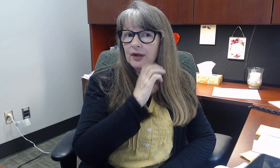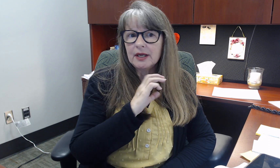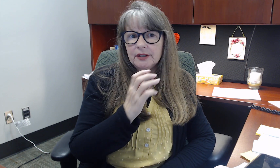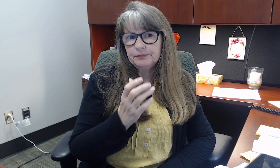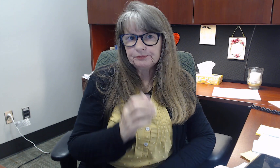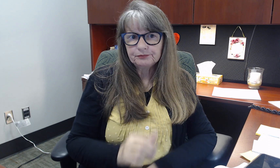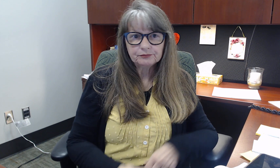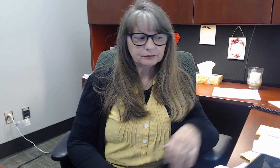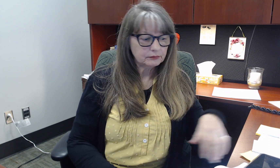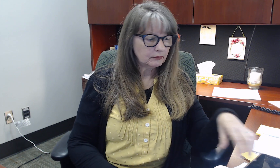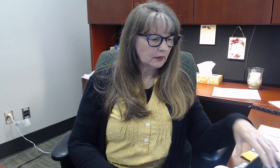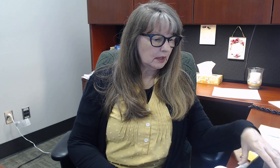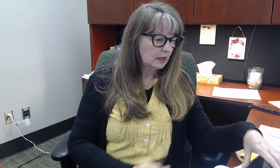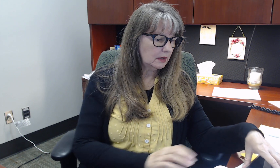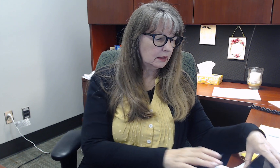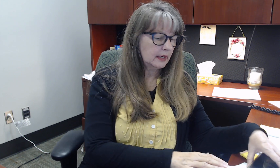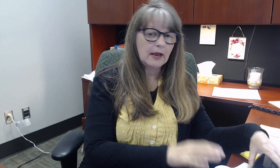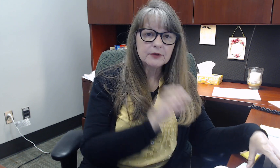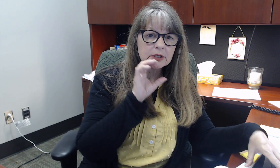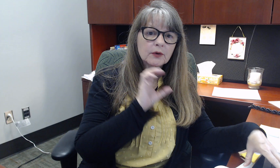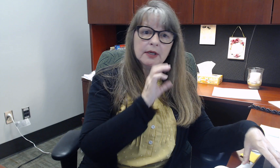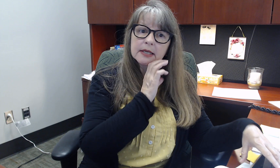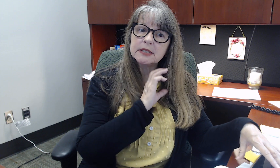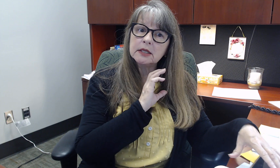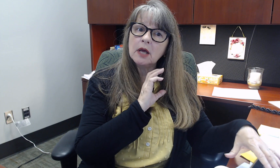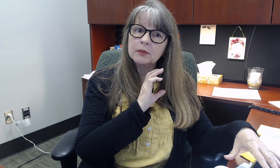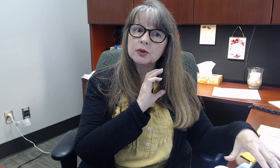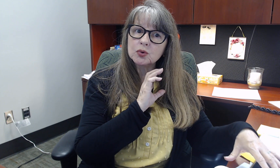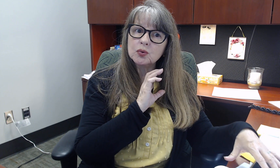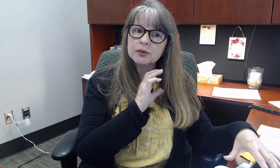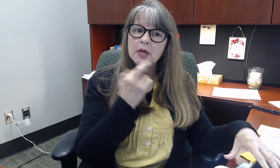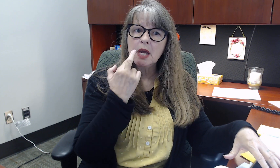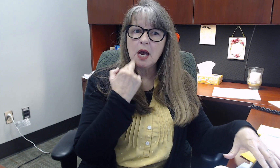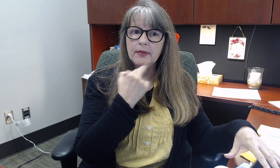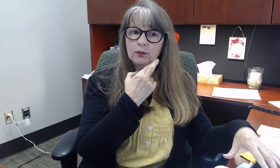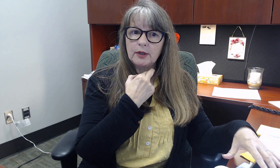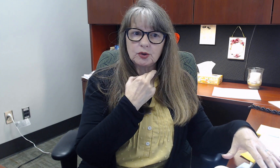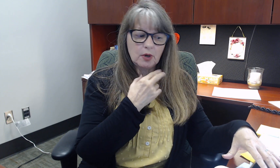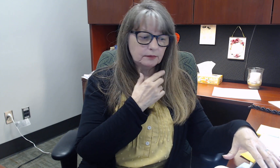cafeteria. A cafeteria I see a lot with the schools, and then restaurant.